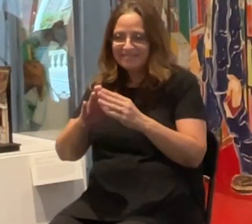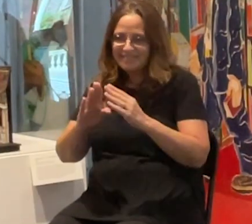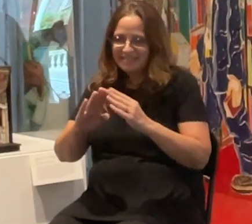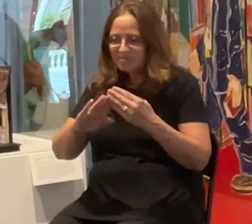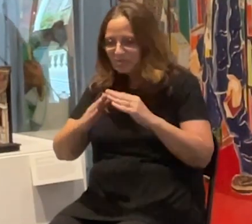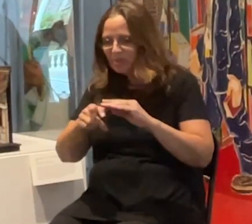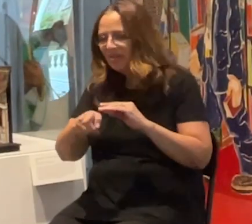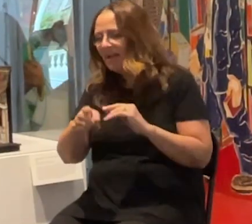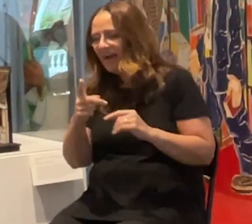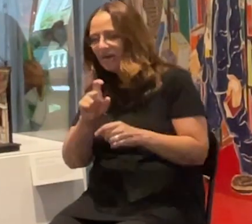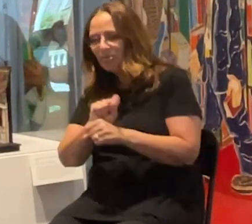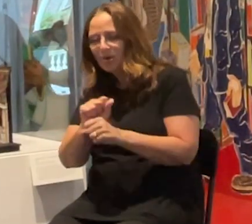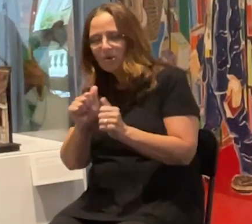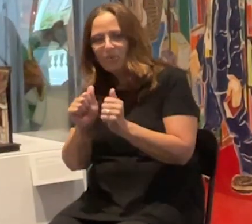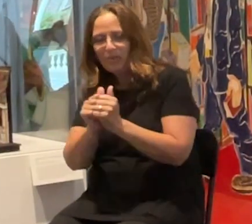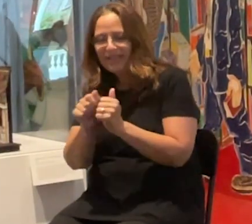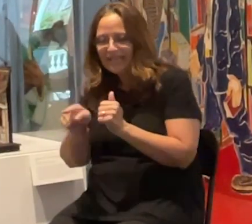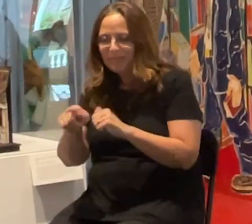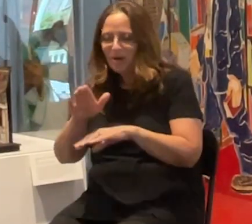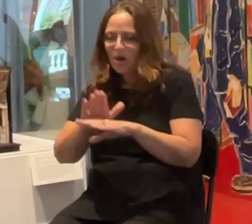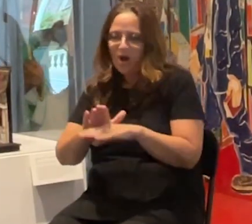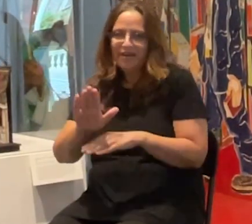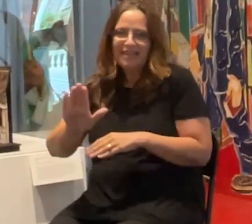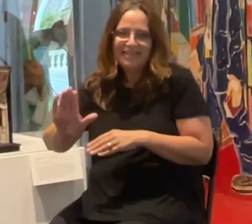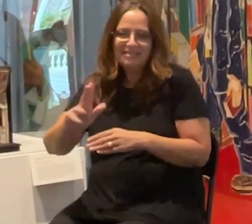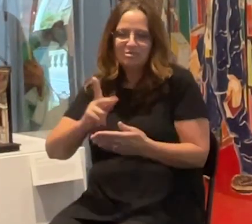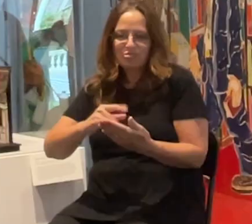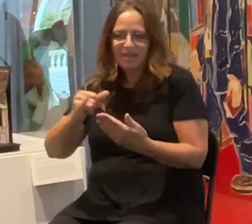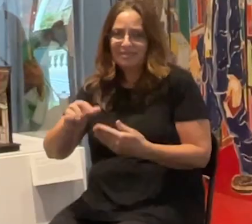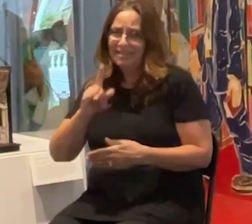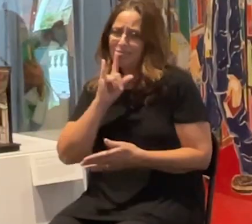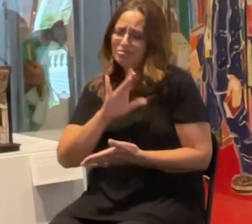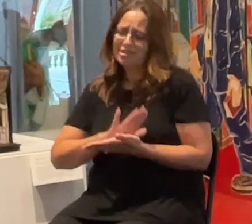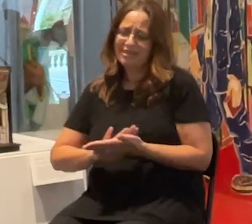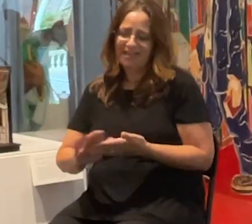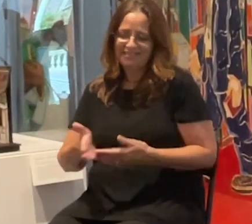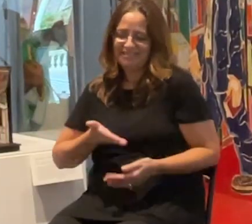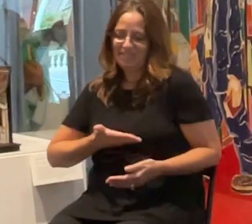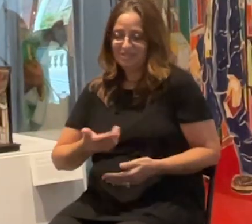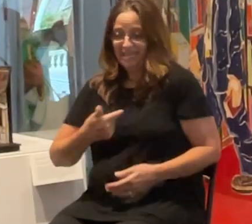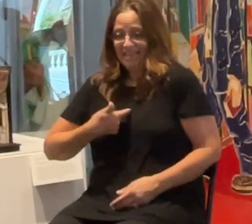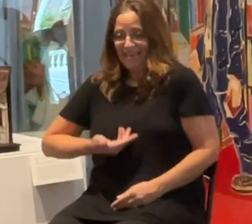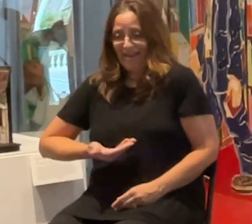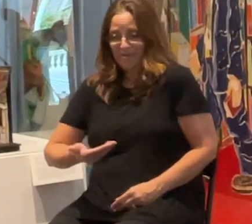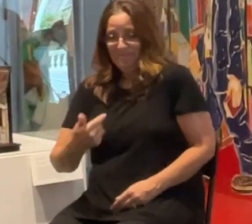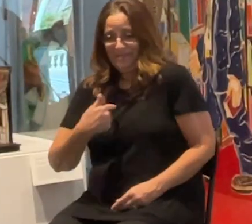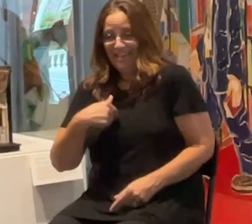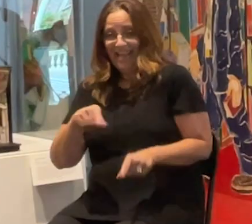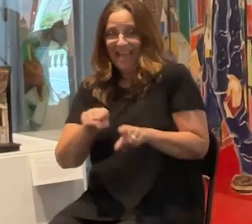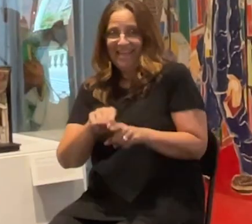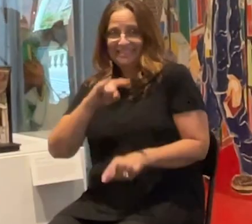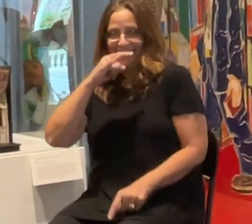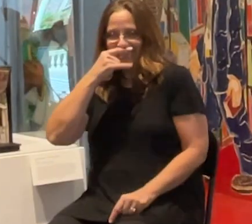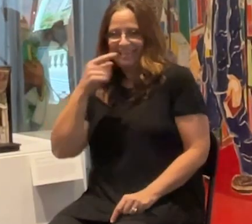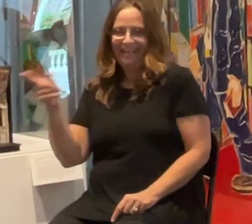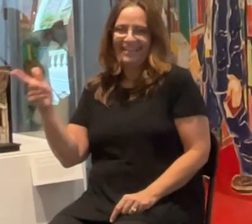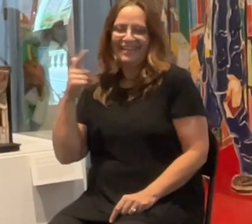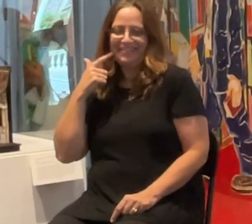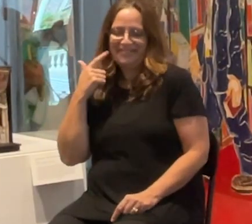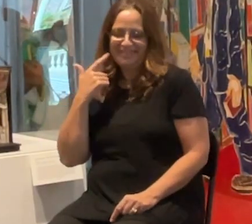that's, and you know, he was so generous to let me just kind of come in and basically hire me as a kid to do